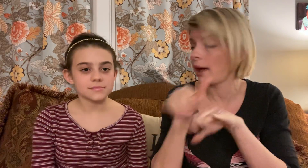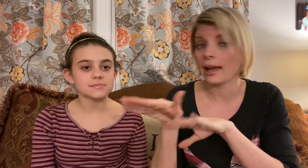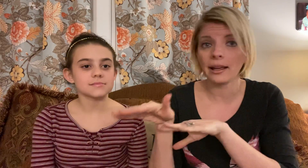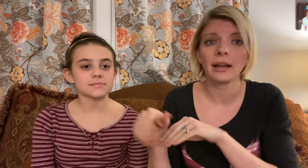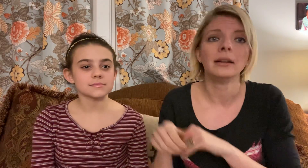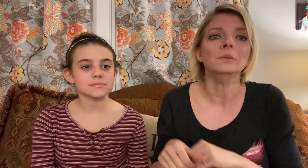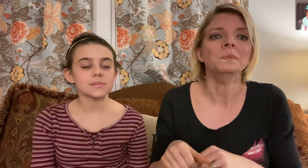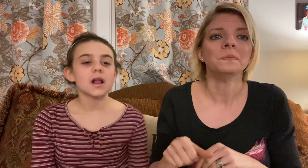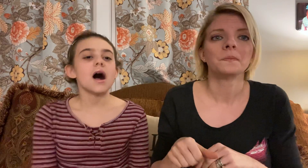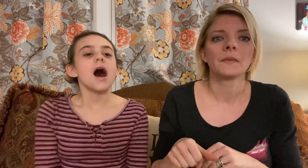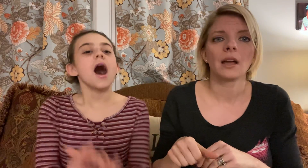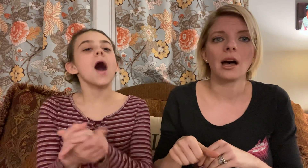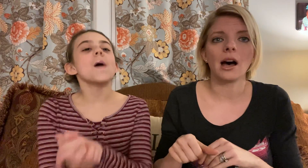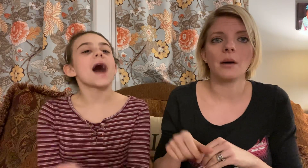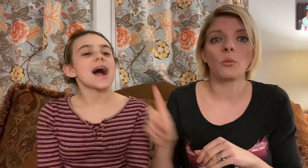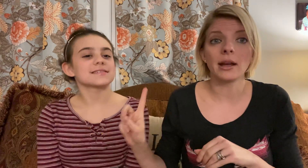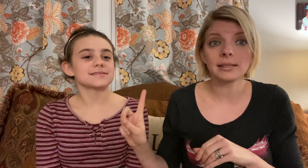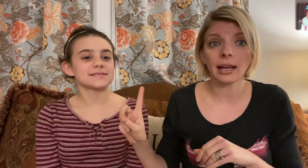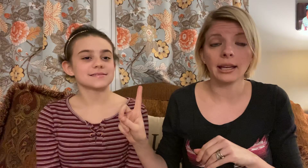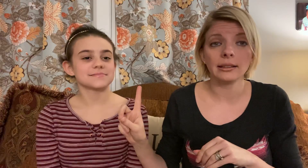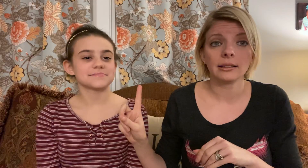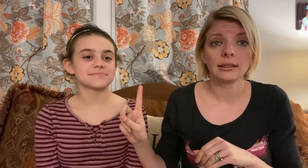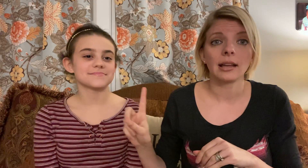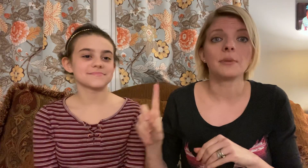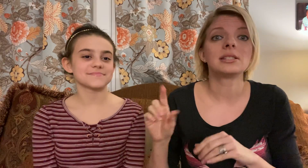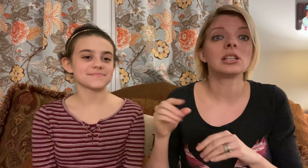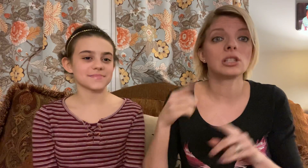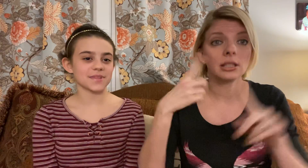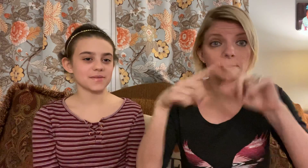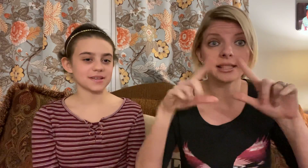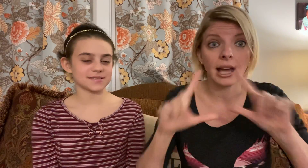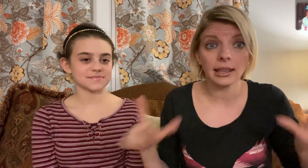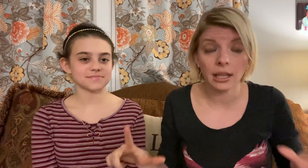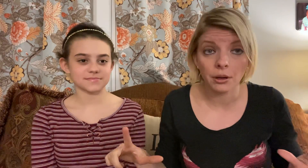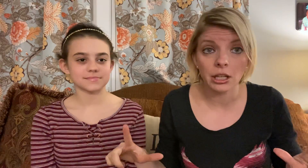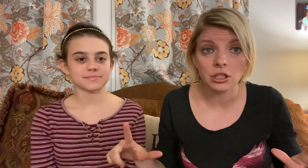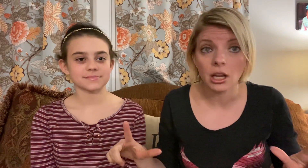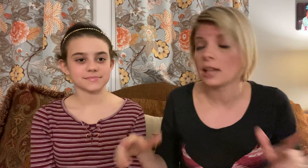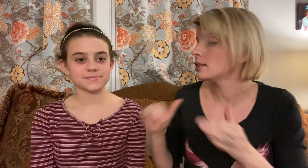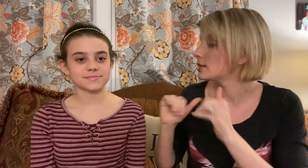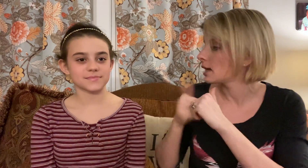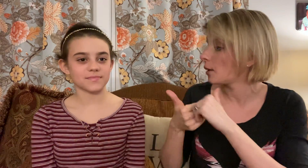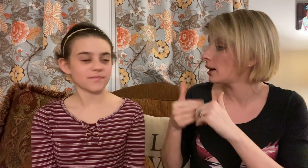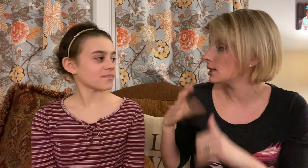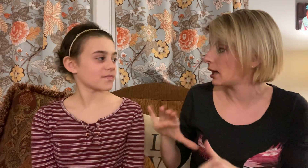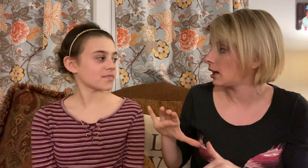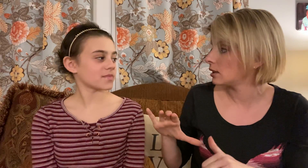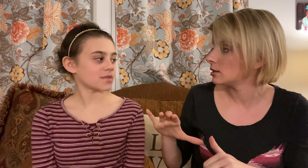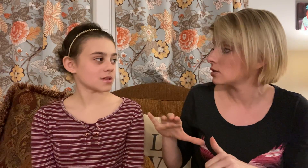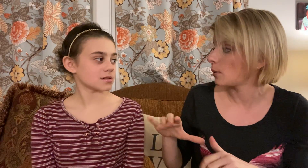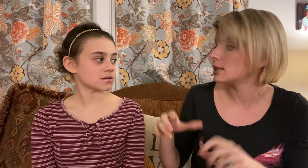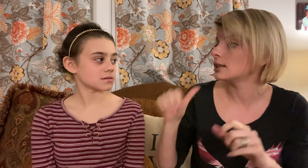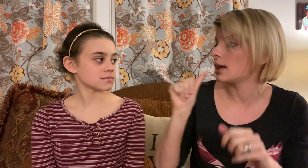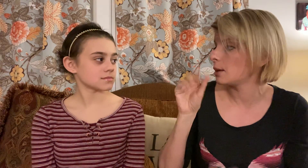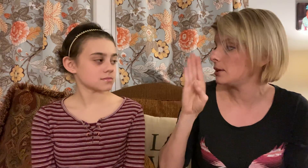Rockaway. 1 second. I was teaching them sign language, and this is how I did it. So I did the